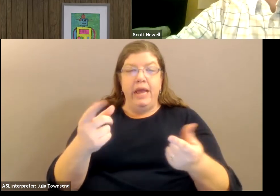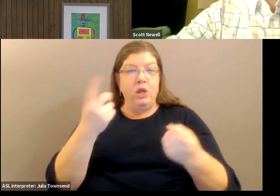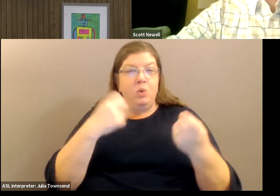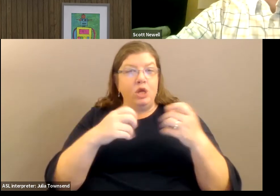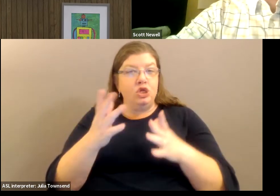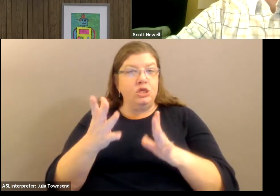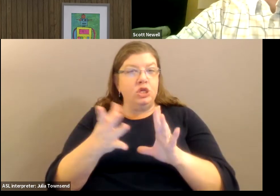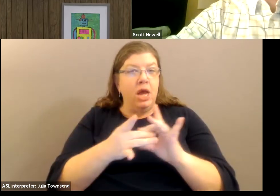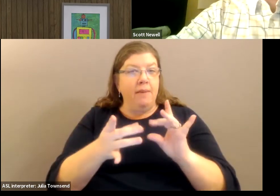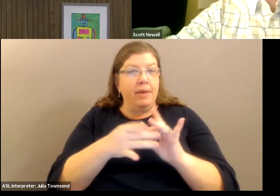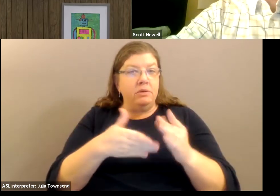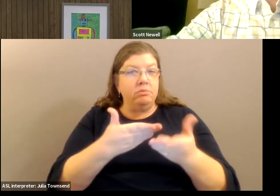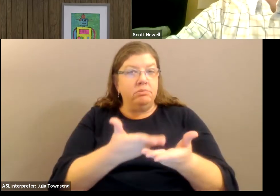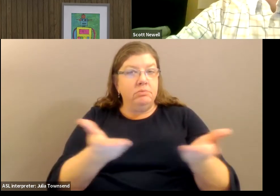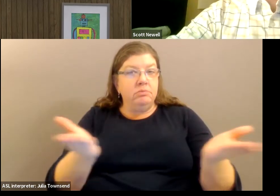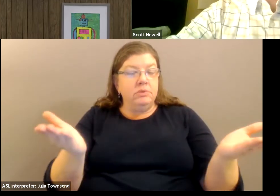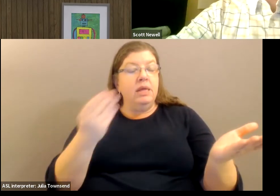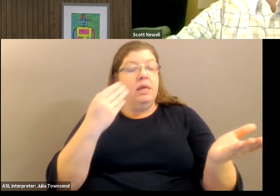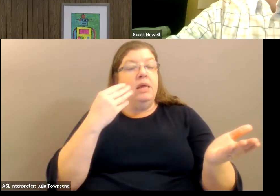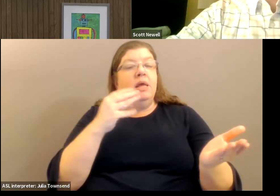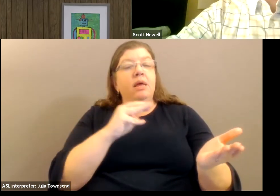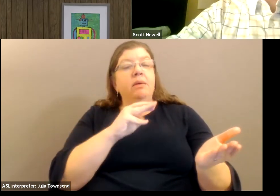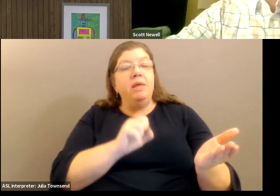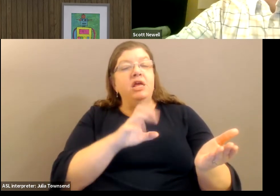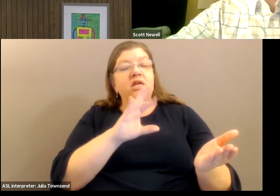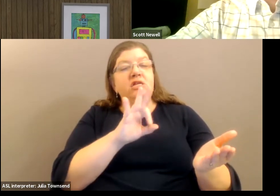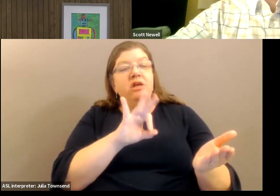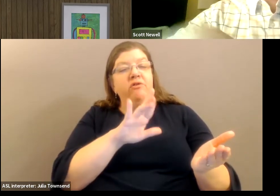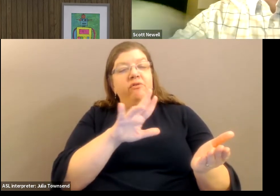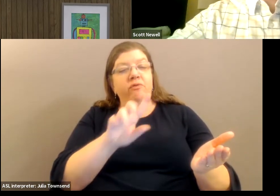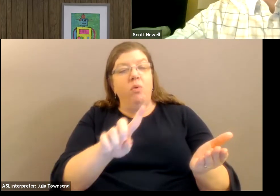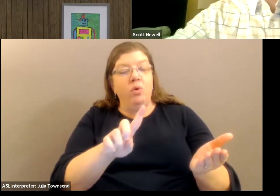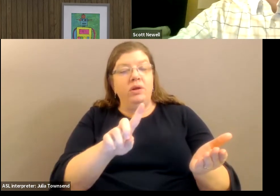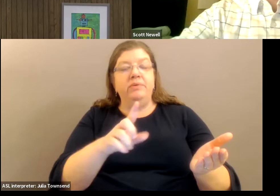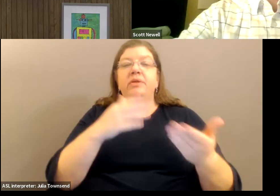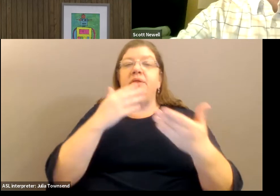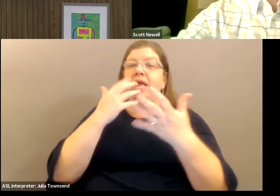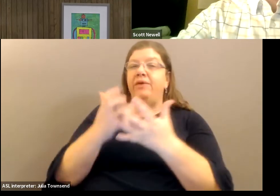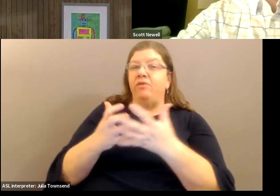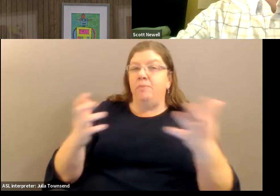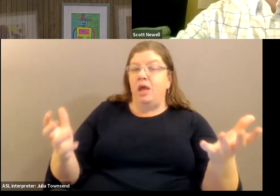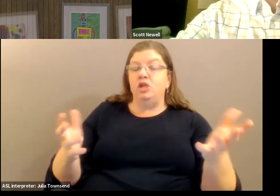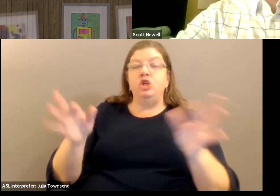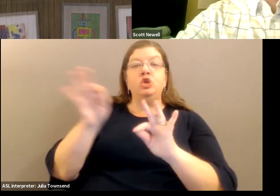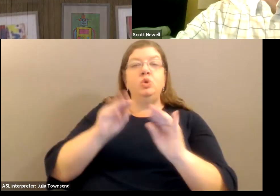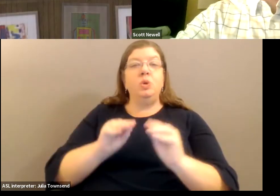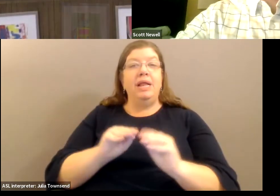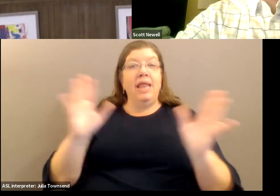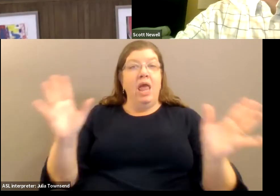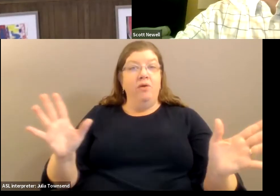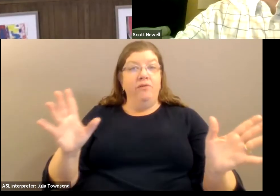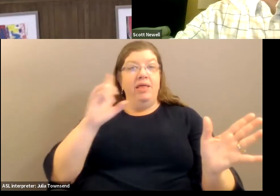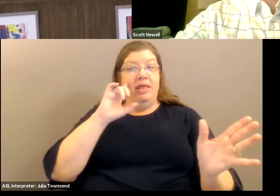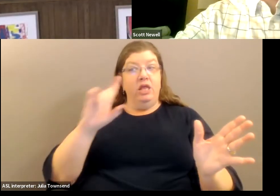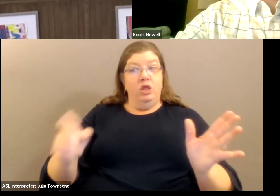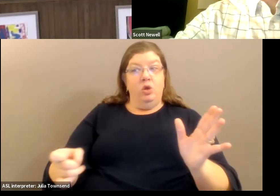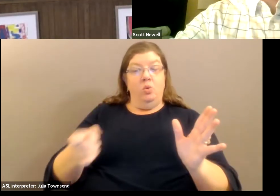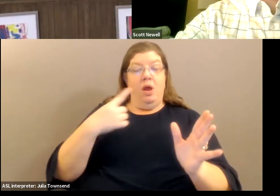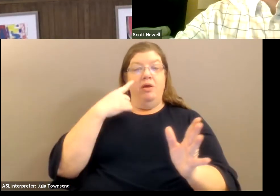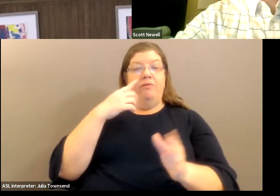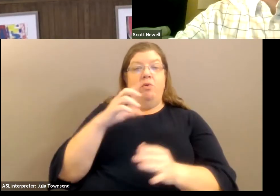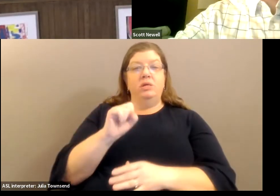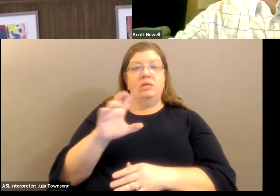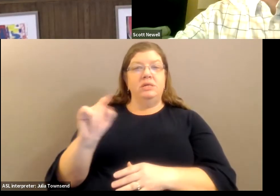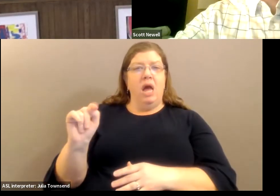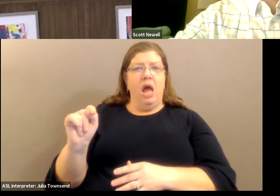comments. Ms. Ford? Thank you very much. To clarify, I think this question is for Scott